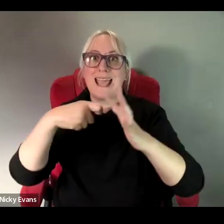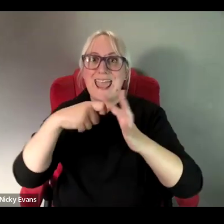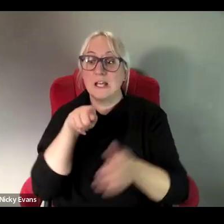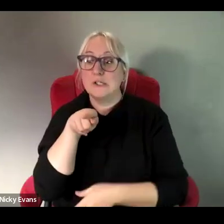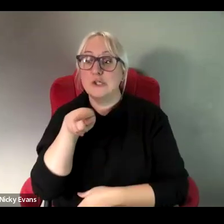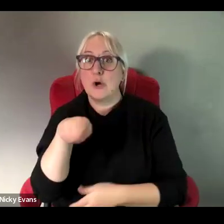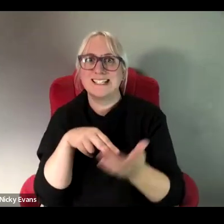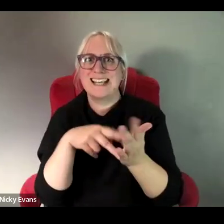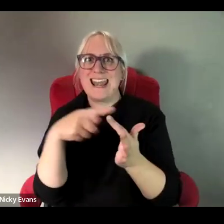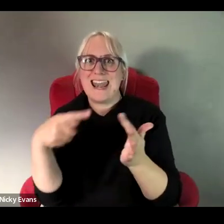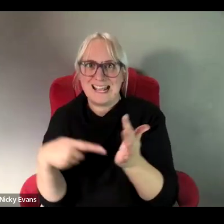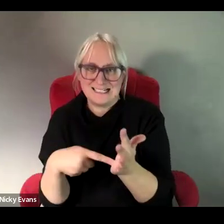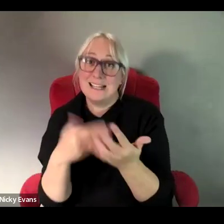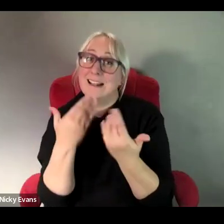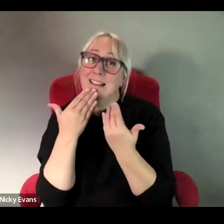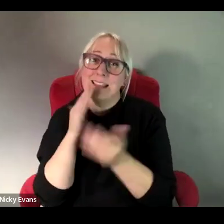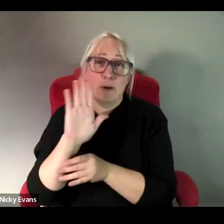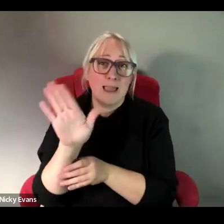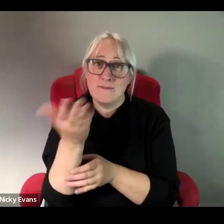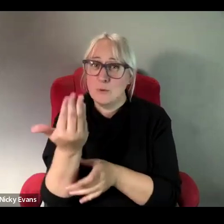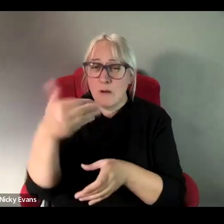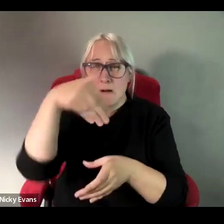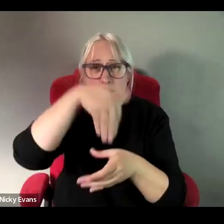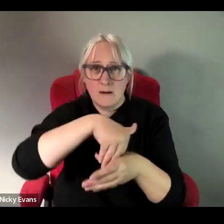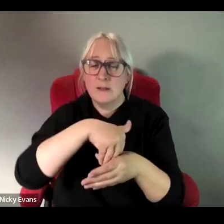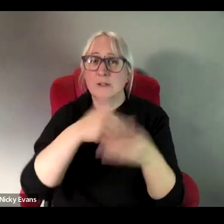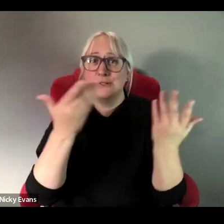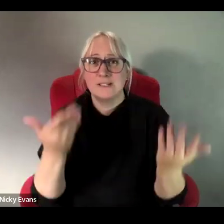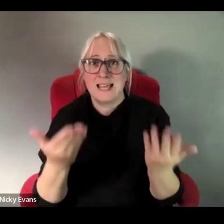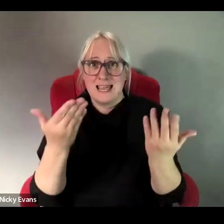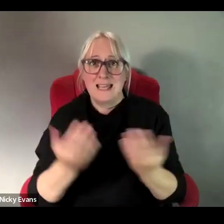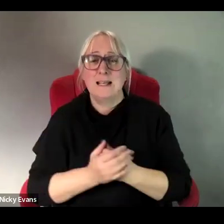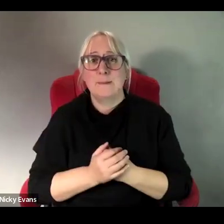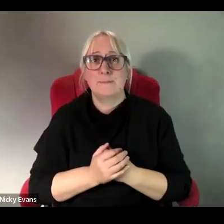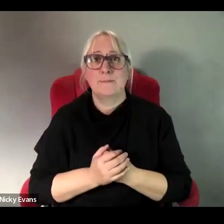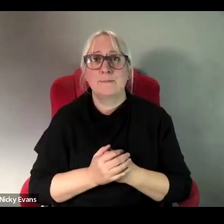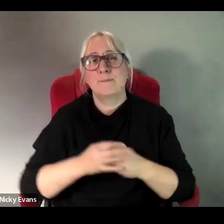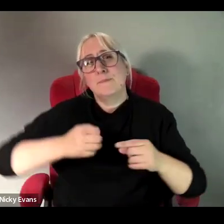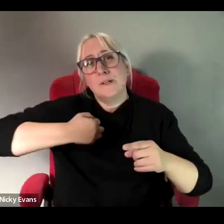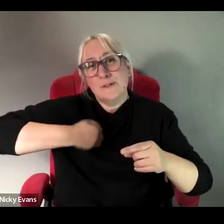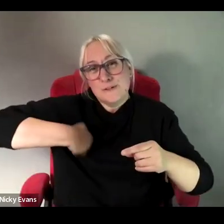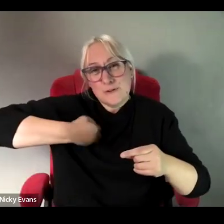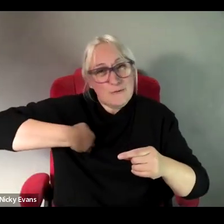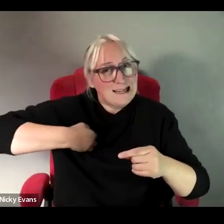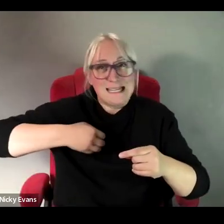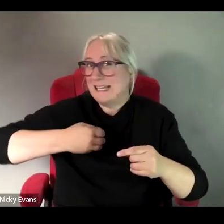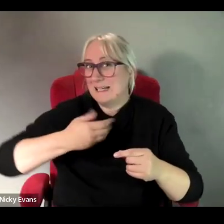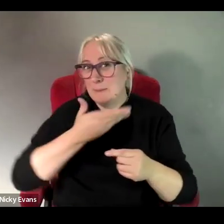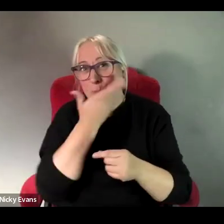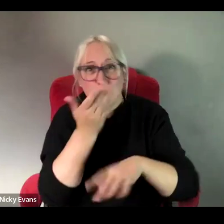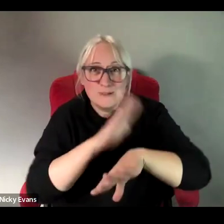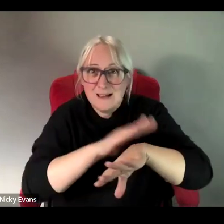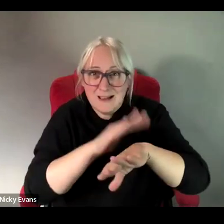@dpac.uk.net. Thank you all so much, every one of you, for participating today. And I'm very sorry that we couldn't get round to